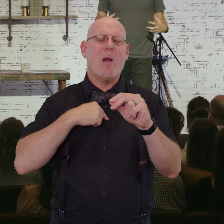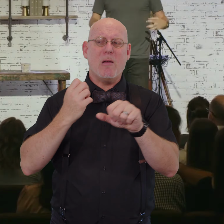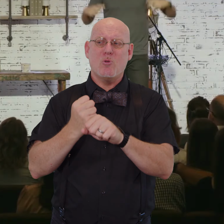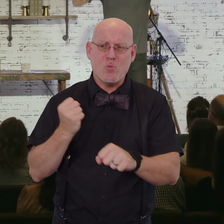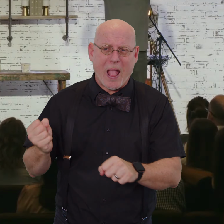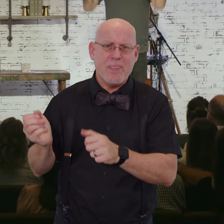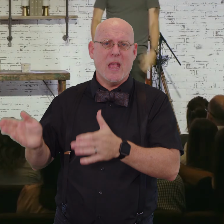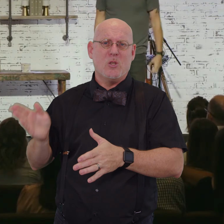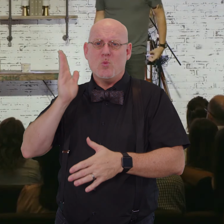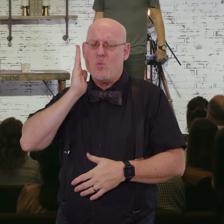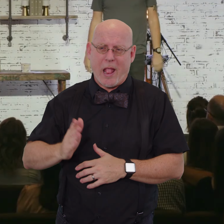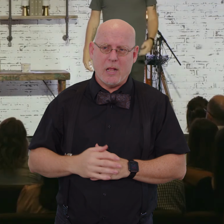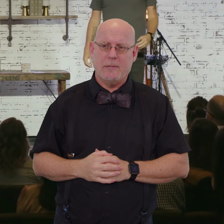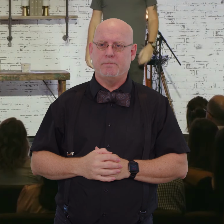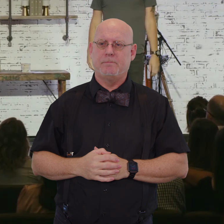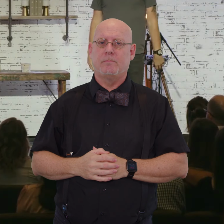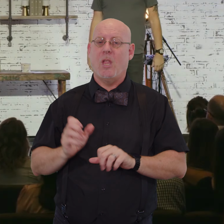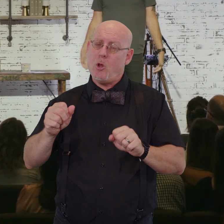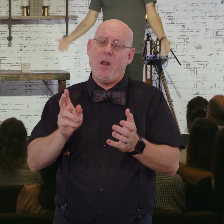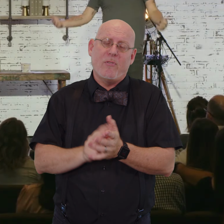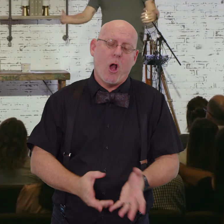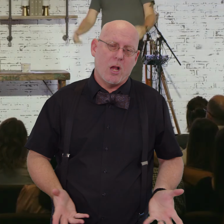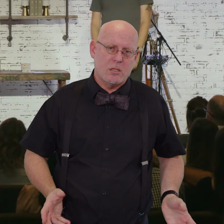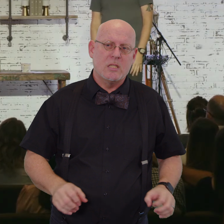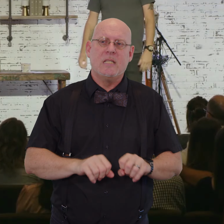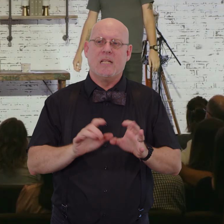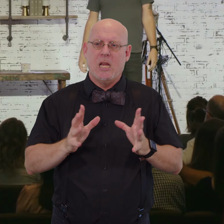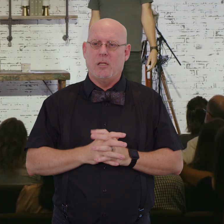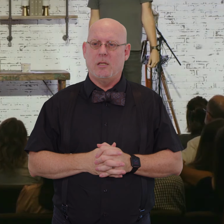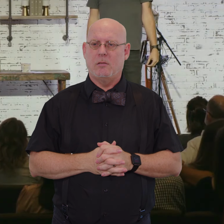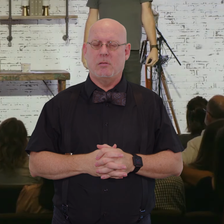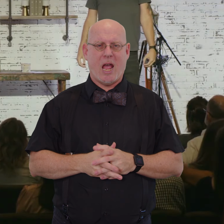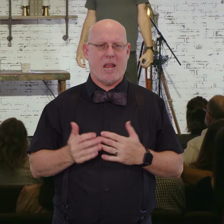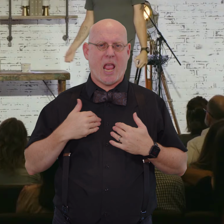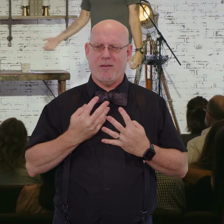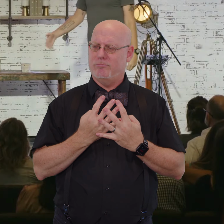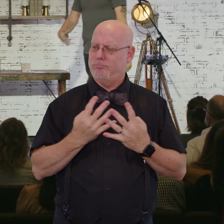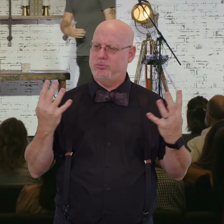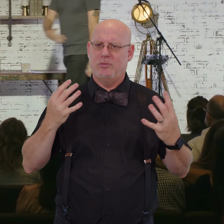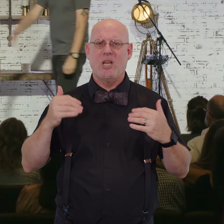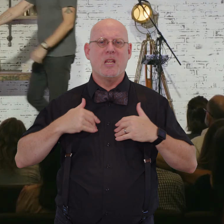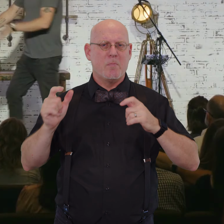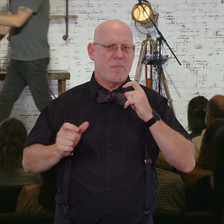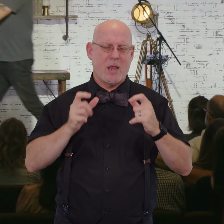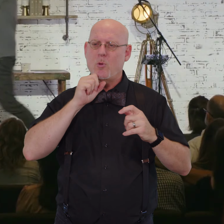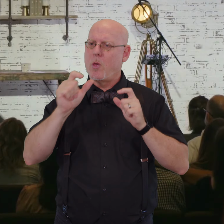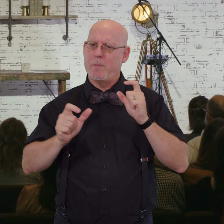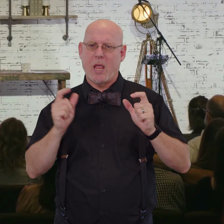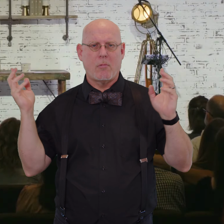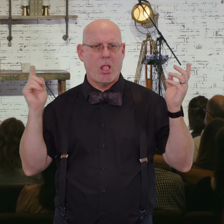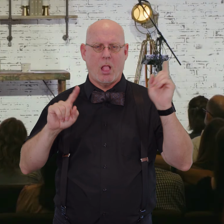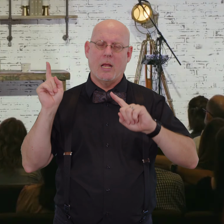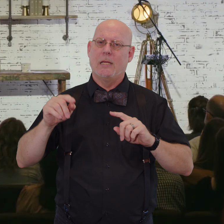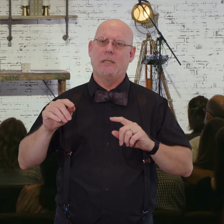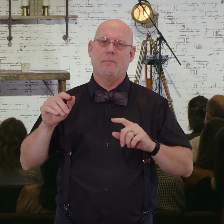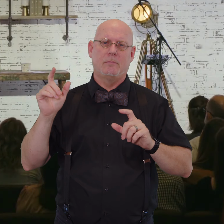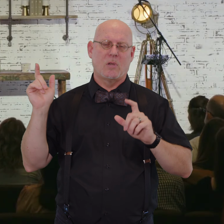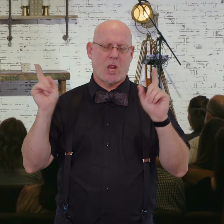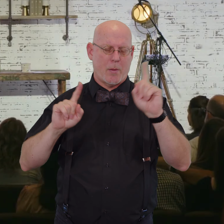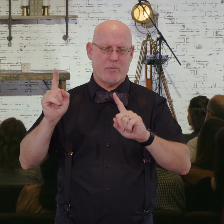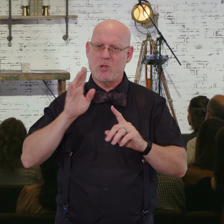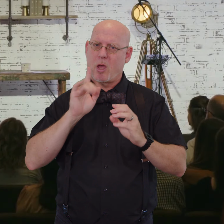like no I'm going to win this now I could have lost clearly I could have a whole litany of young people and older people and